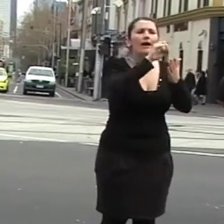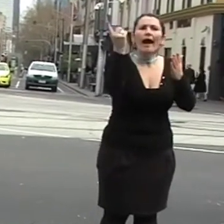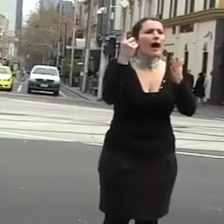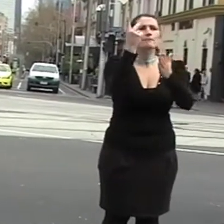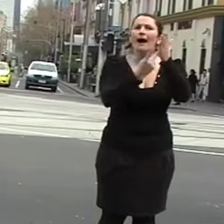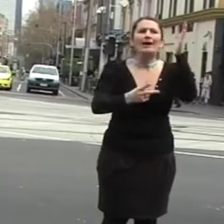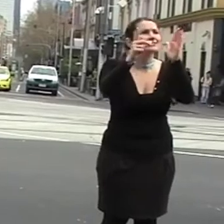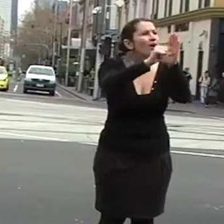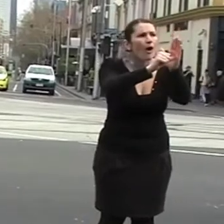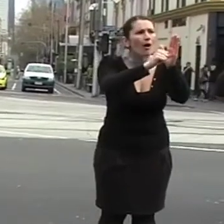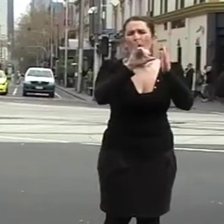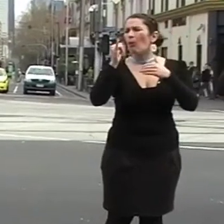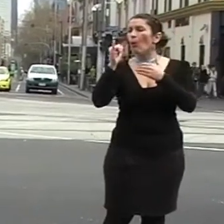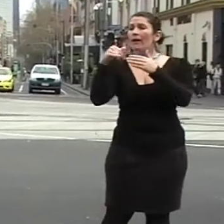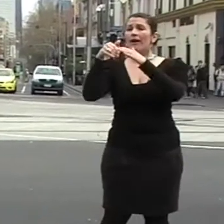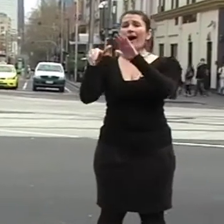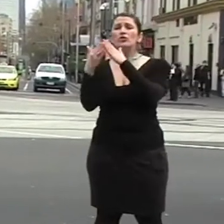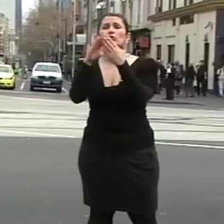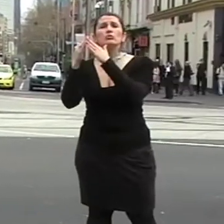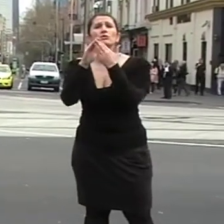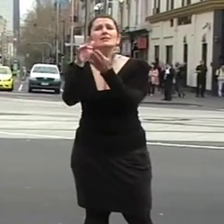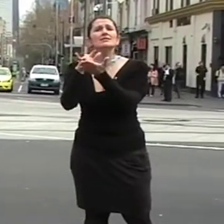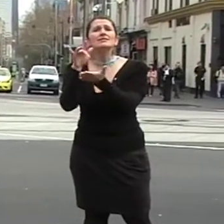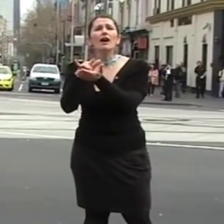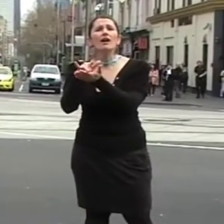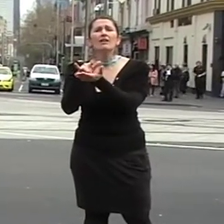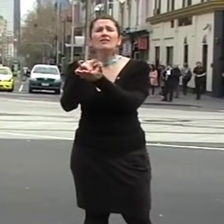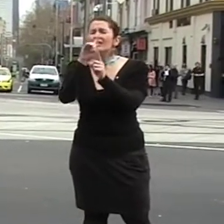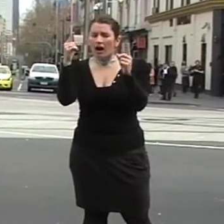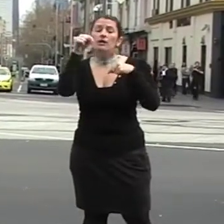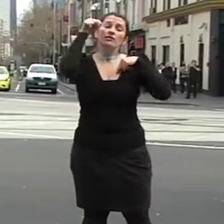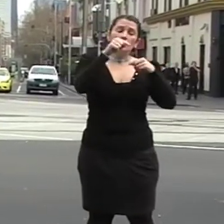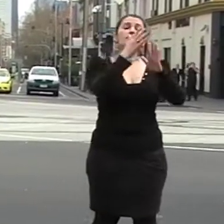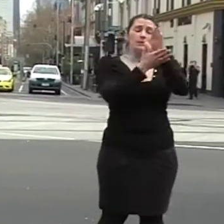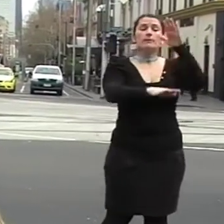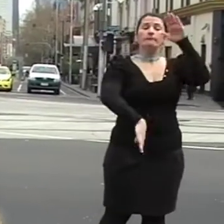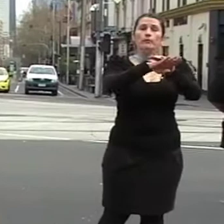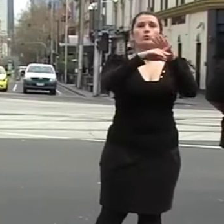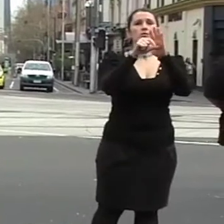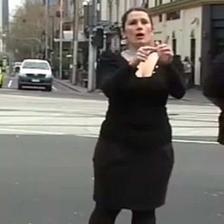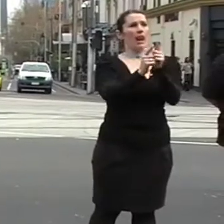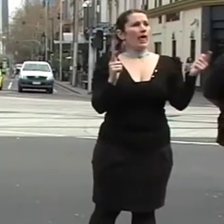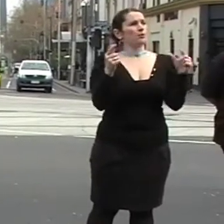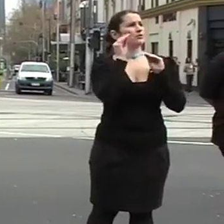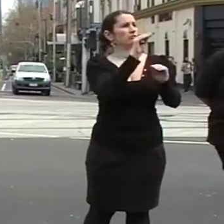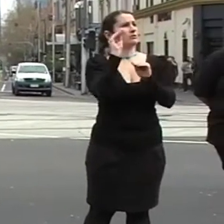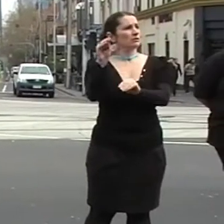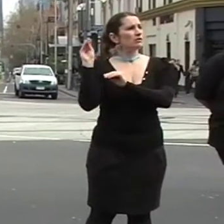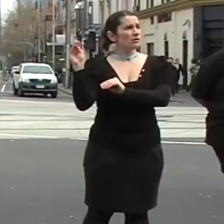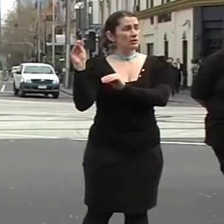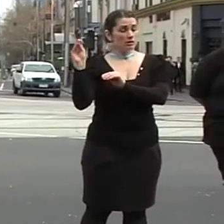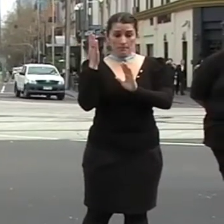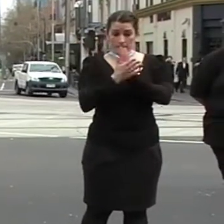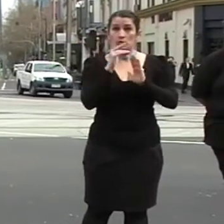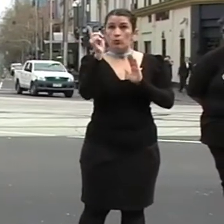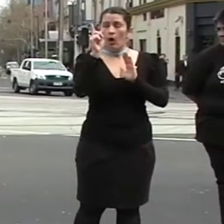nor should it be taught by community centres. It is full-time language tuition, and as a result, needs to